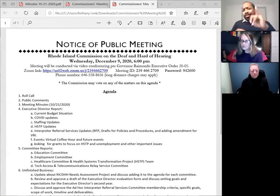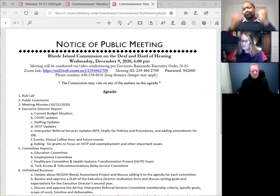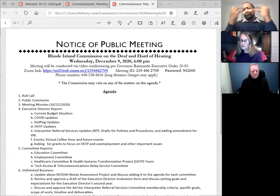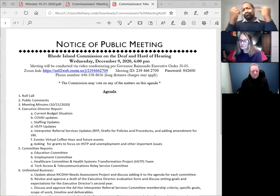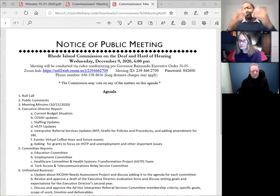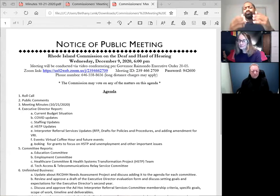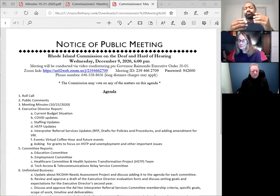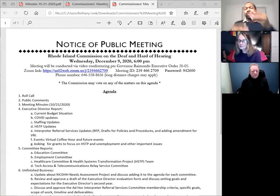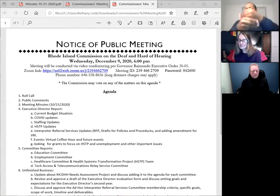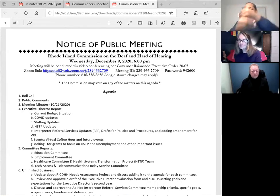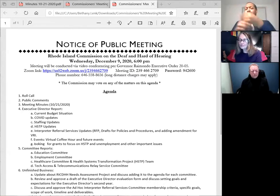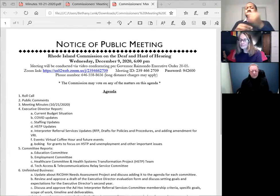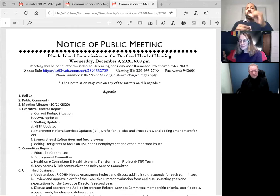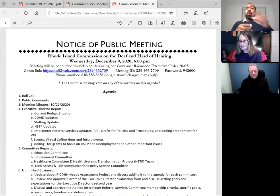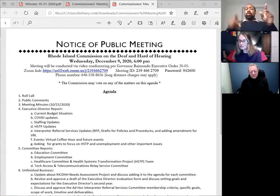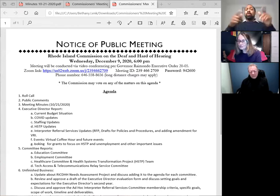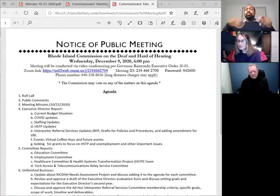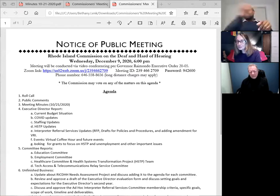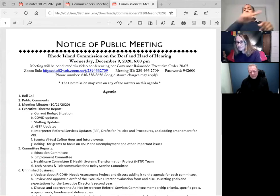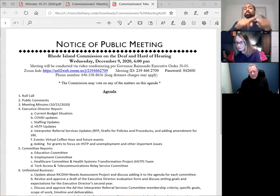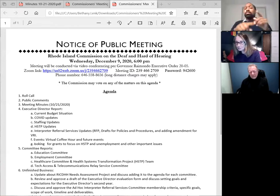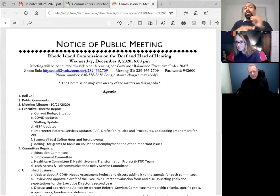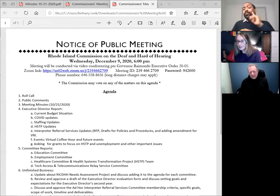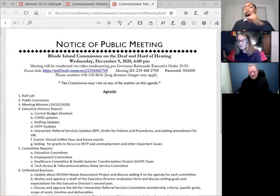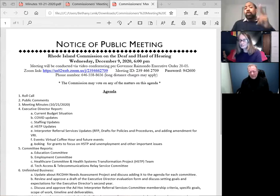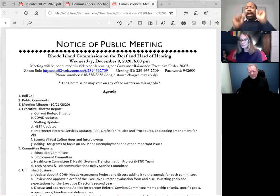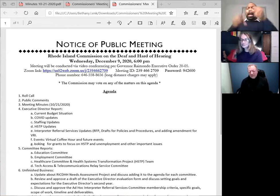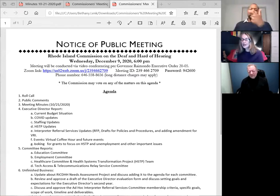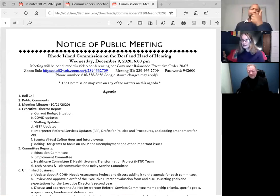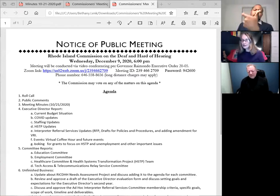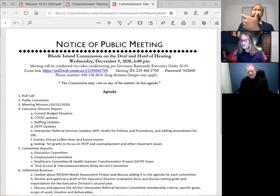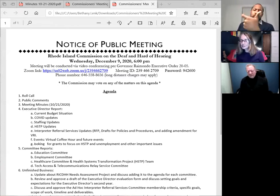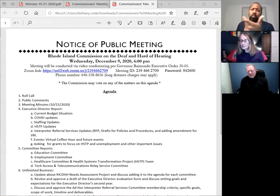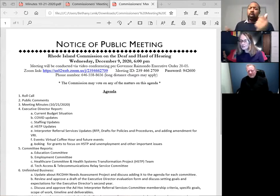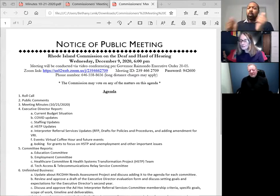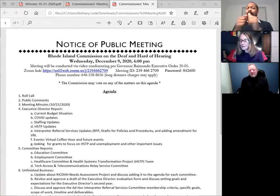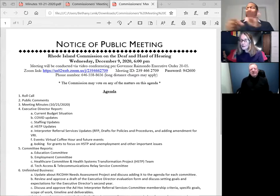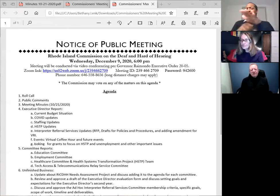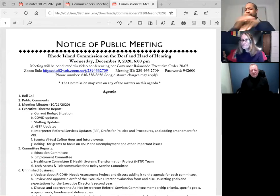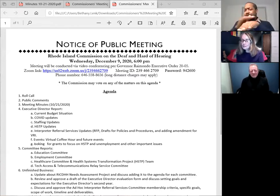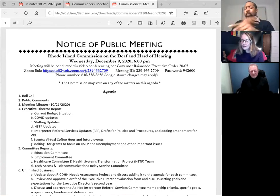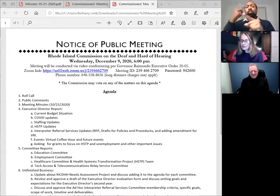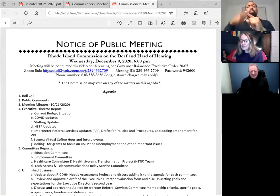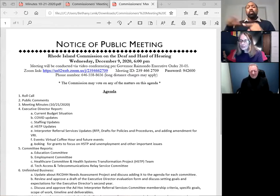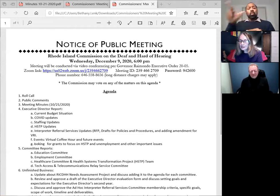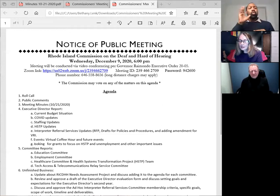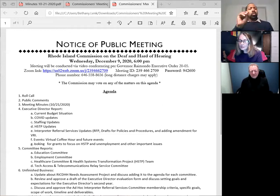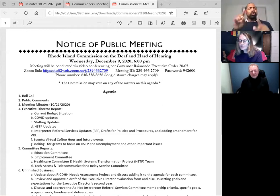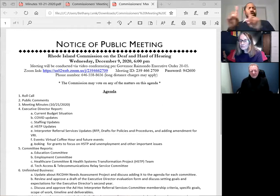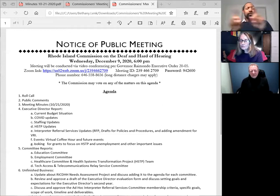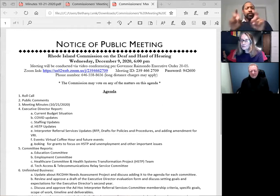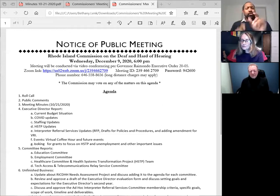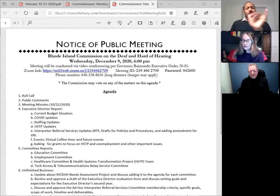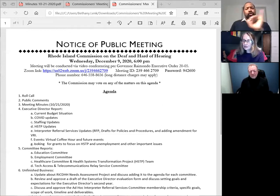to folks. And we would have a certified deaf interpreter actually sign on the video. And it